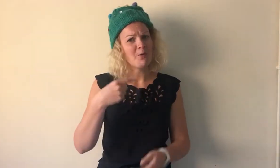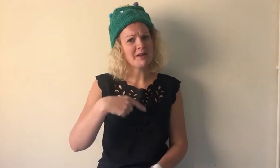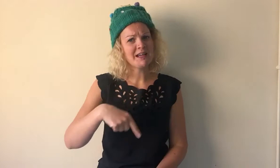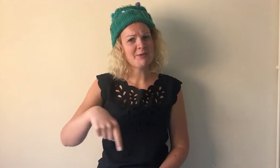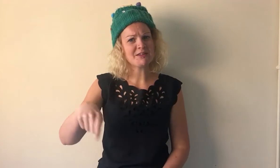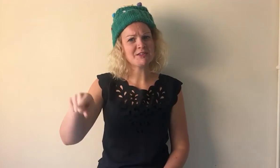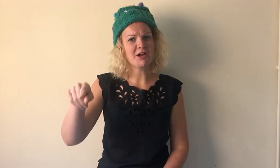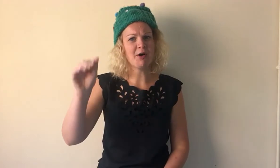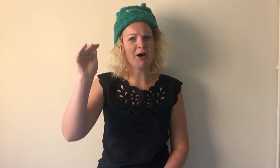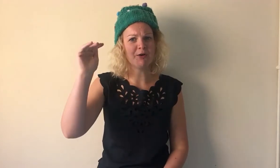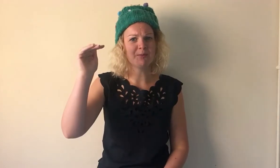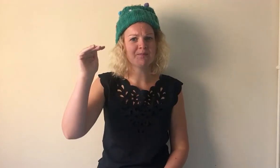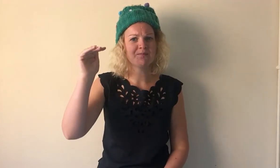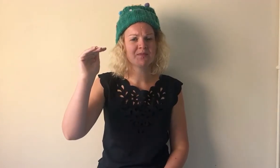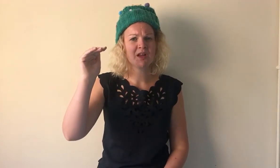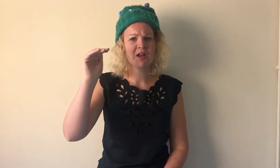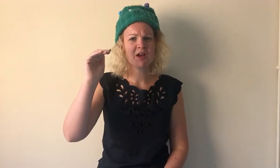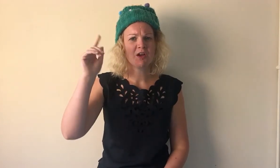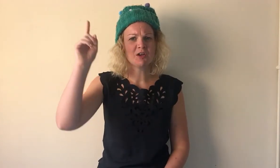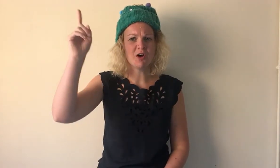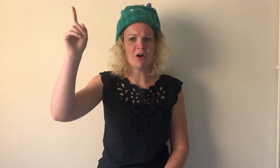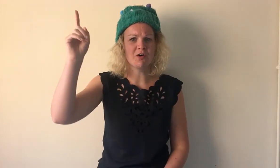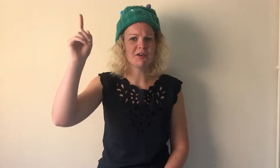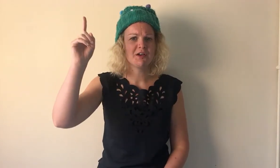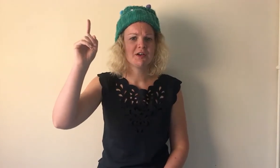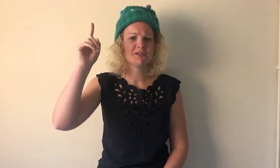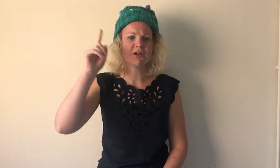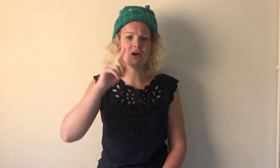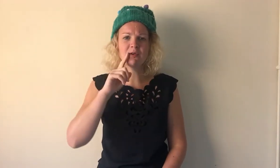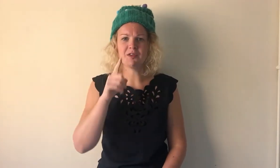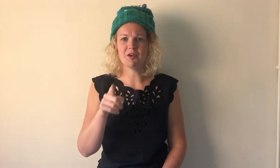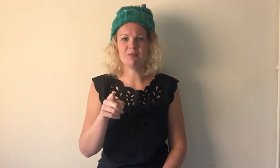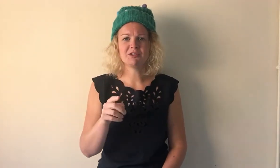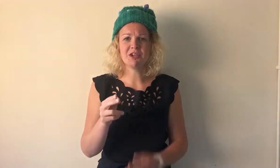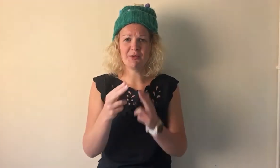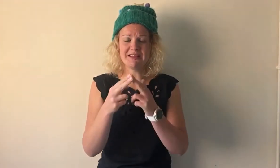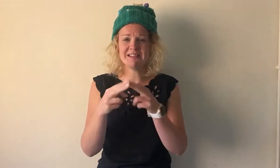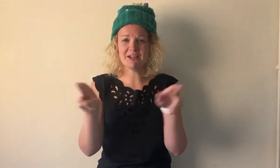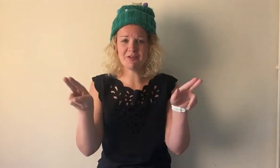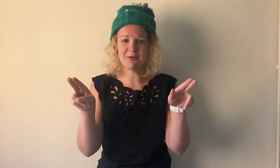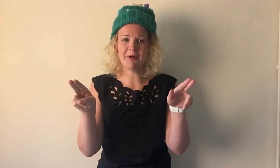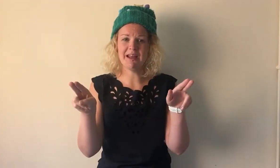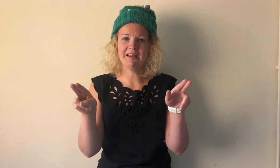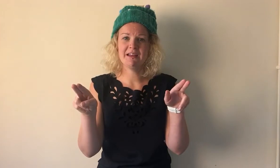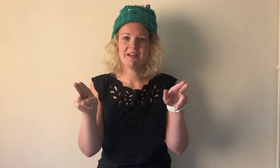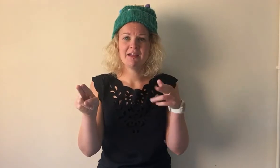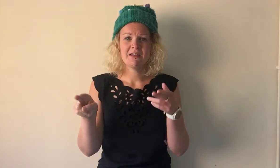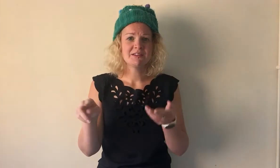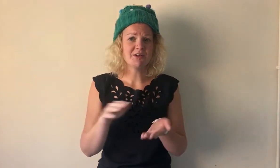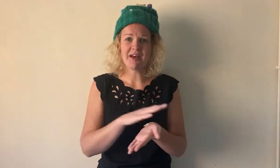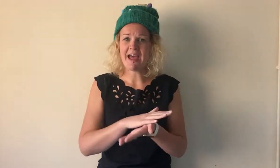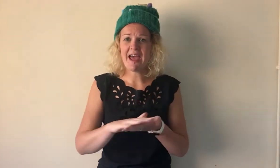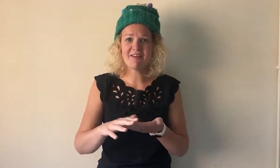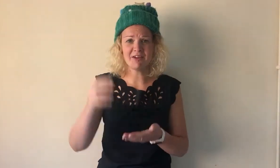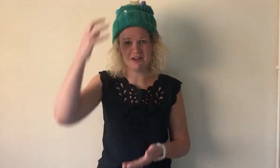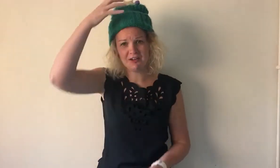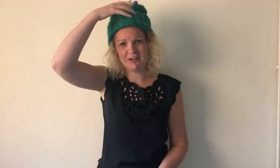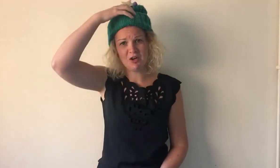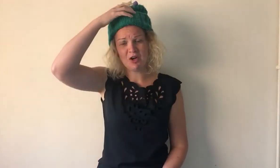When they went to go home, God told them to go a different way so that Herod